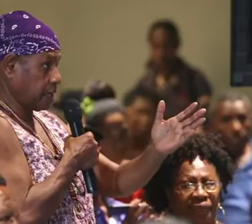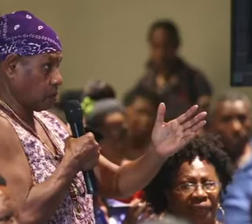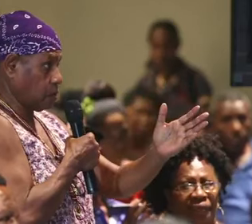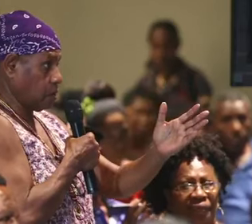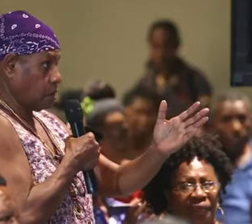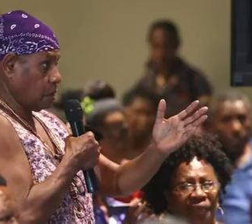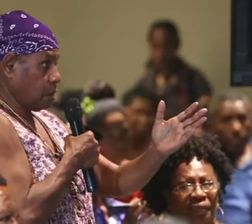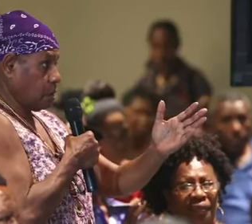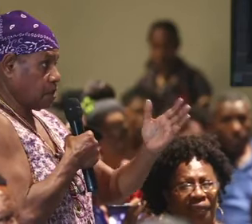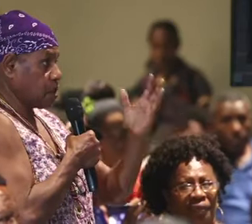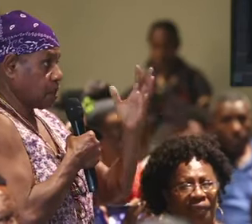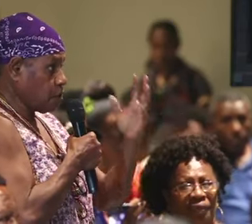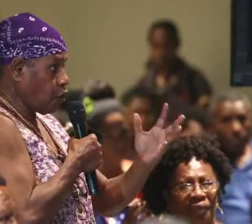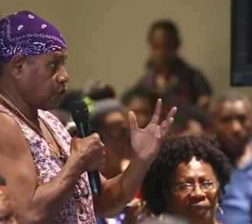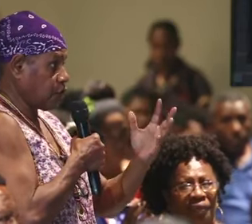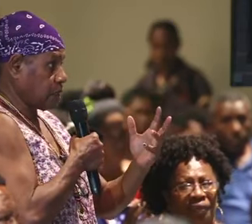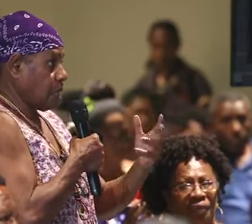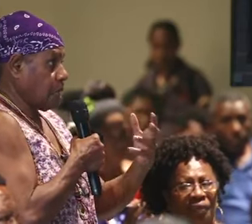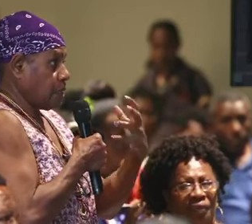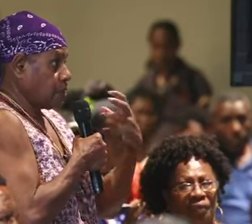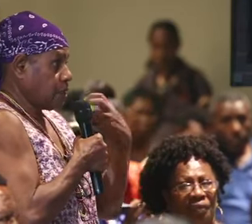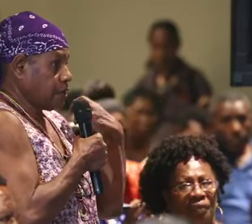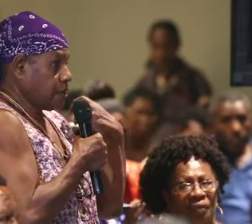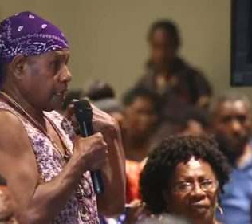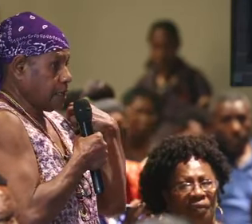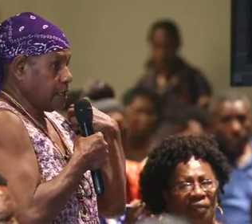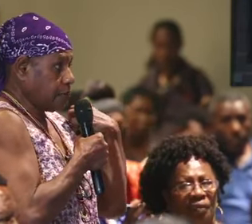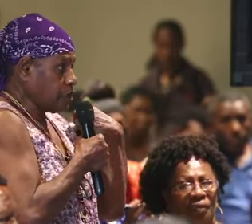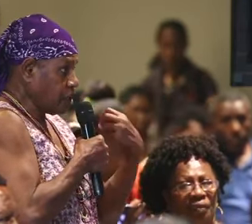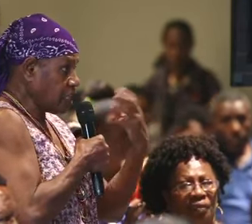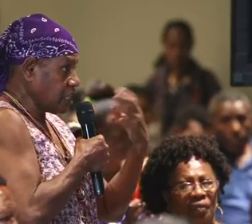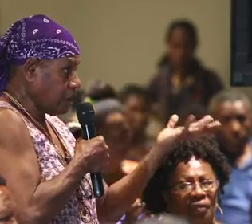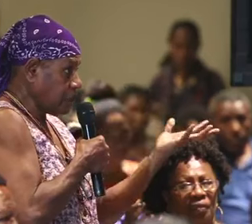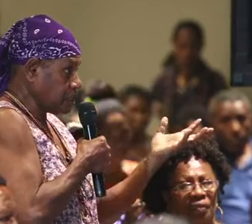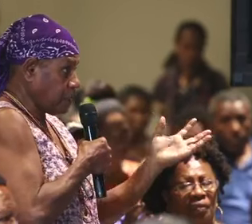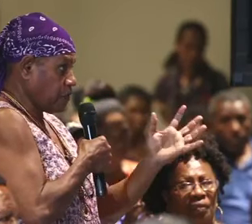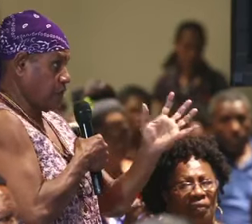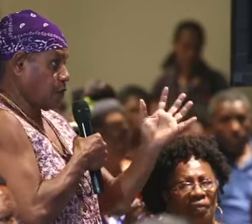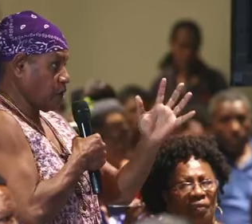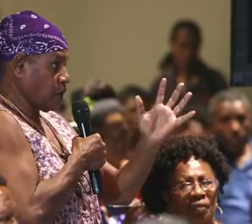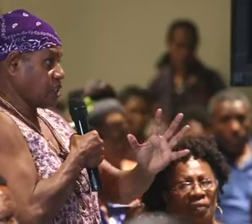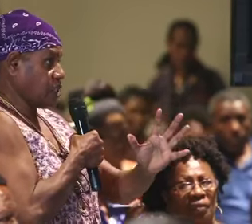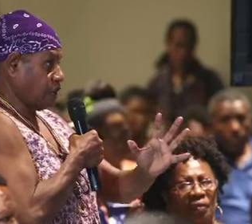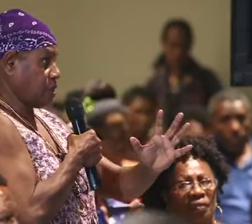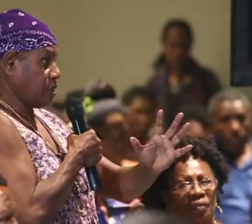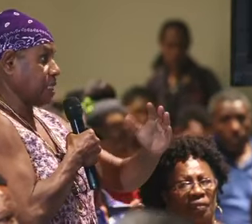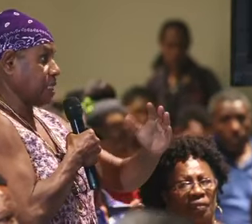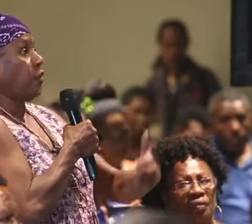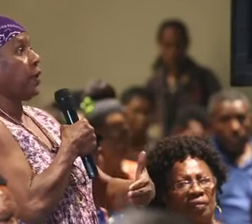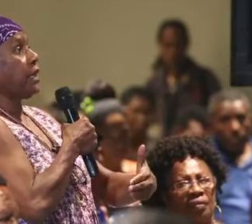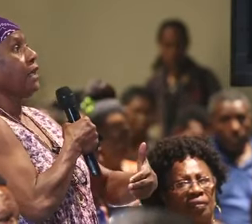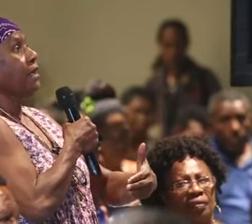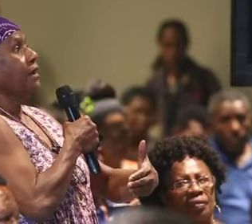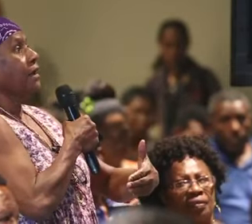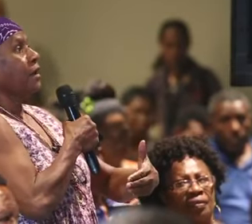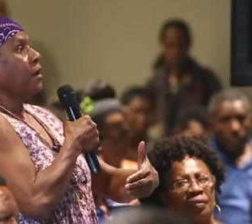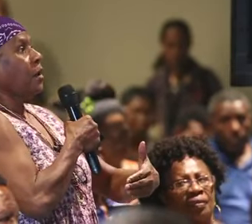like that too. Because I know that the returns that come in, some of the questions are not answered